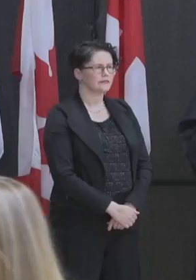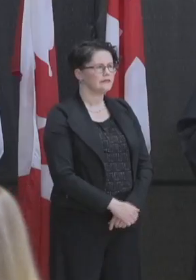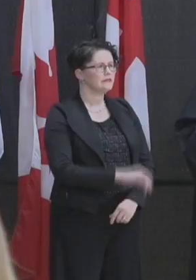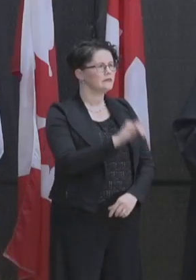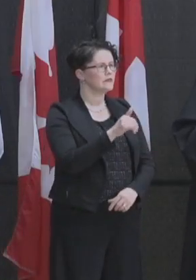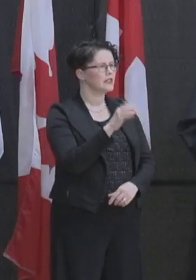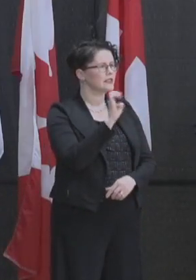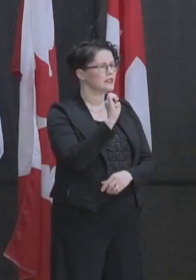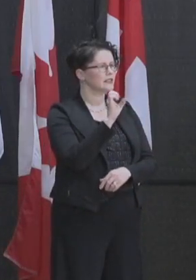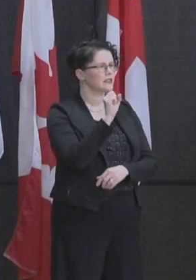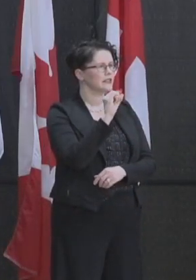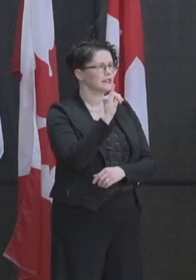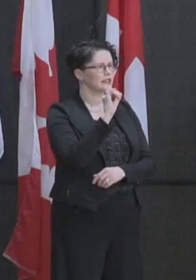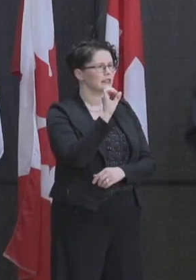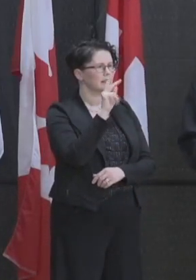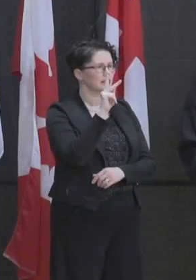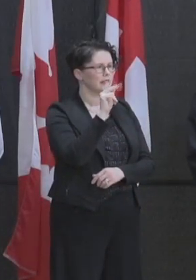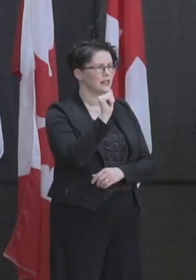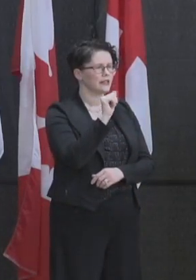Jessica Kelcup.